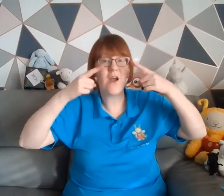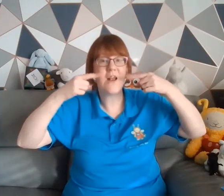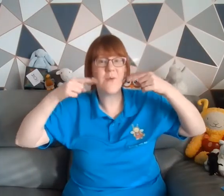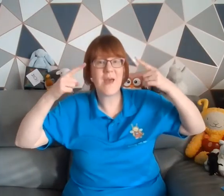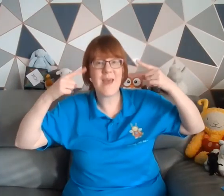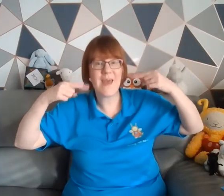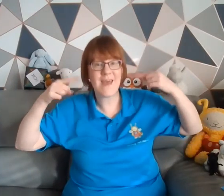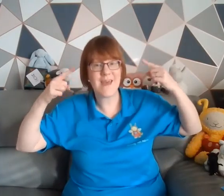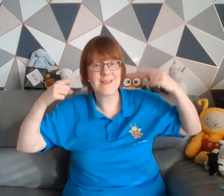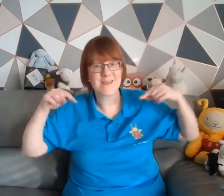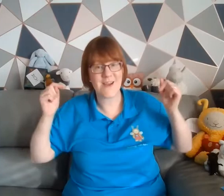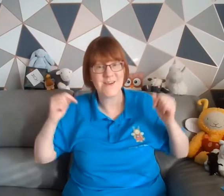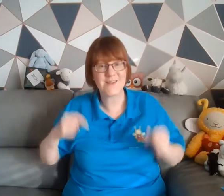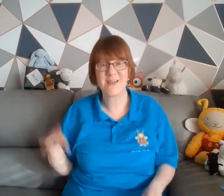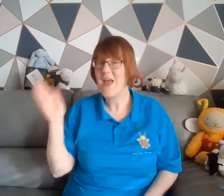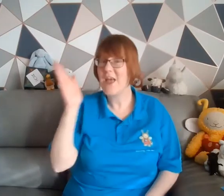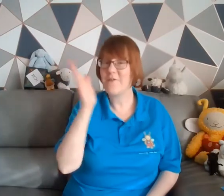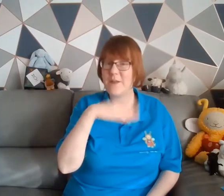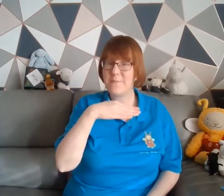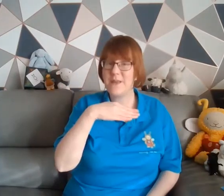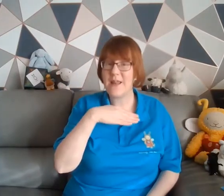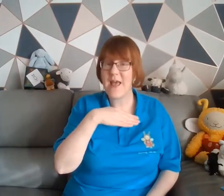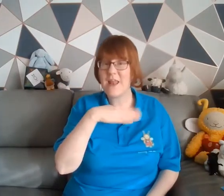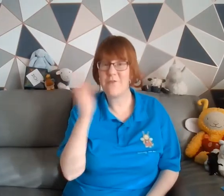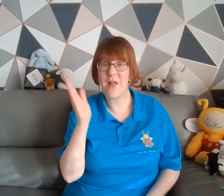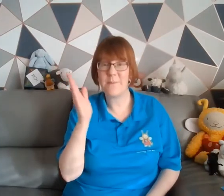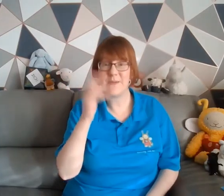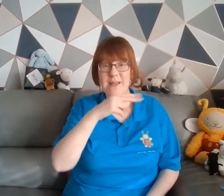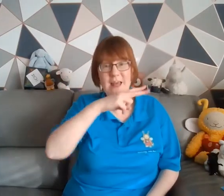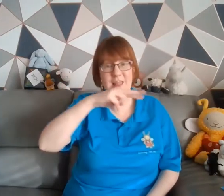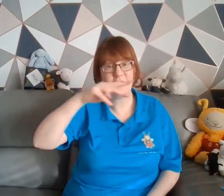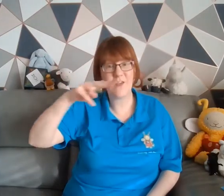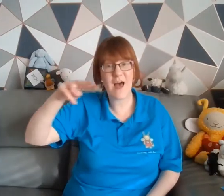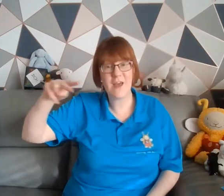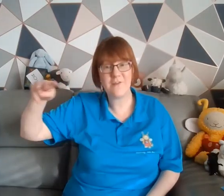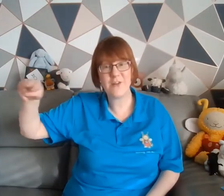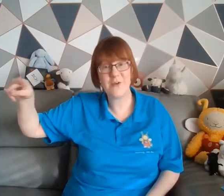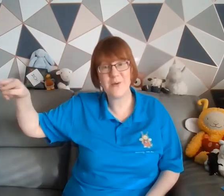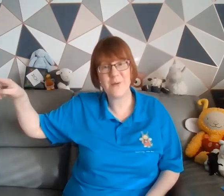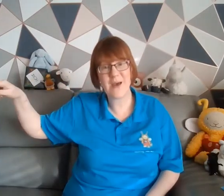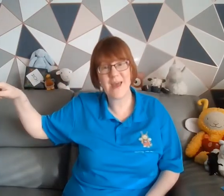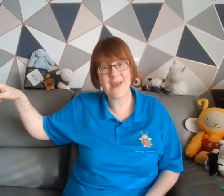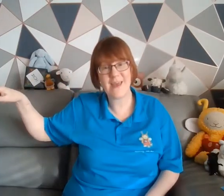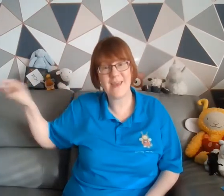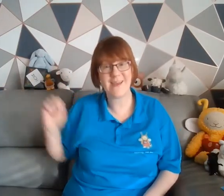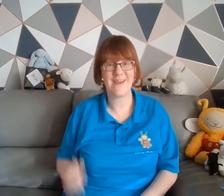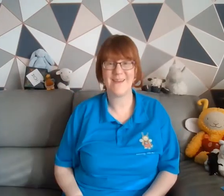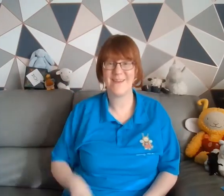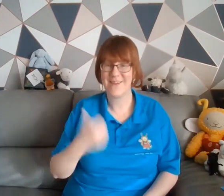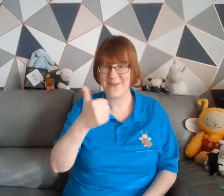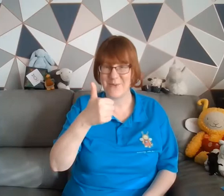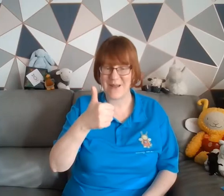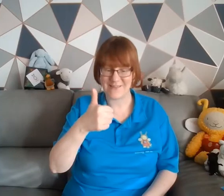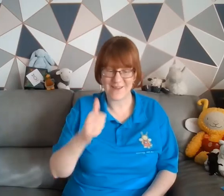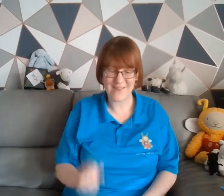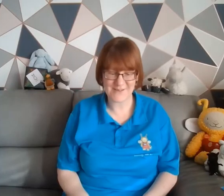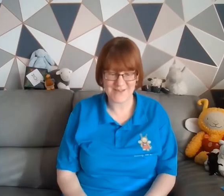Curly Whiskers. He flipped it and he flopped it and the fly flew away. Well done, that was really